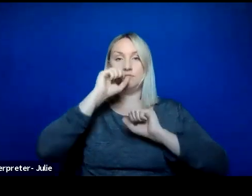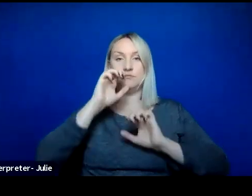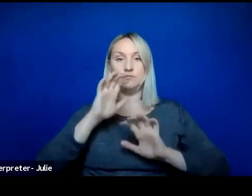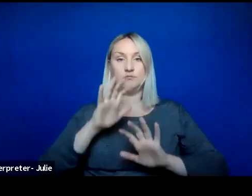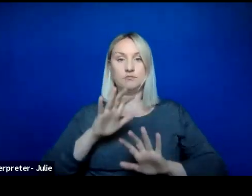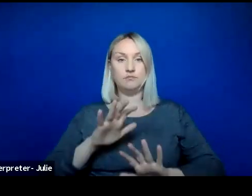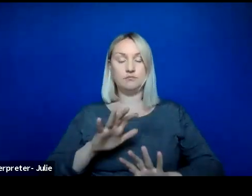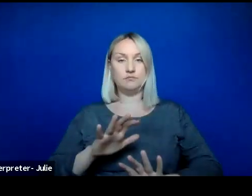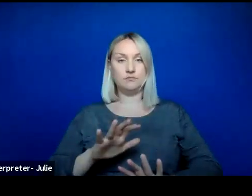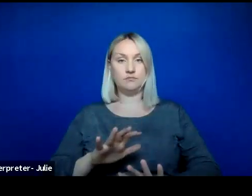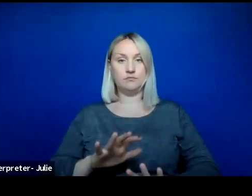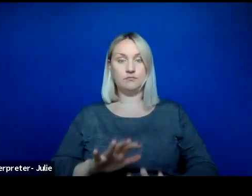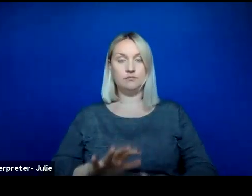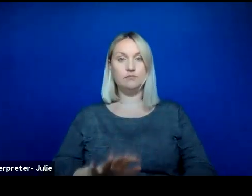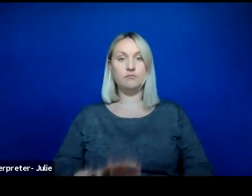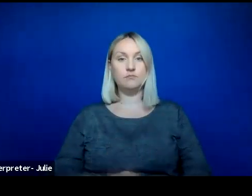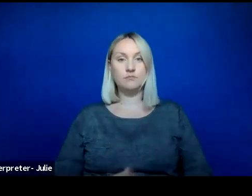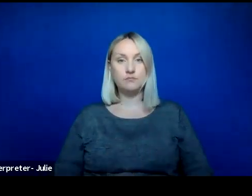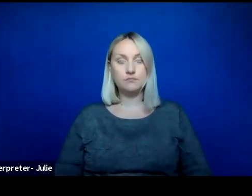And one more breath out.